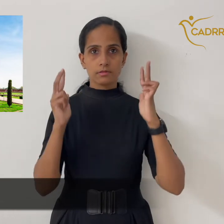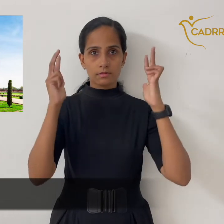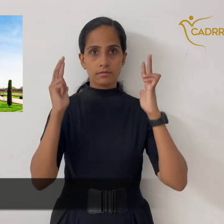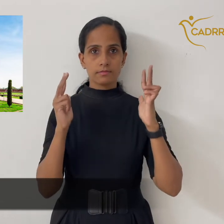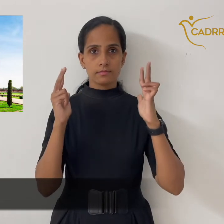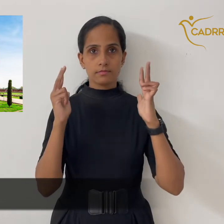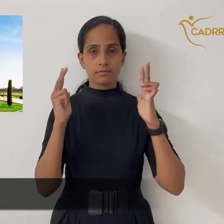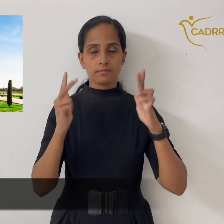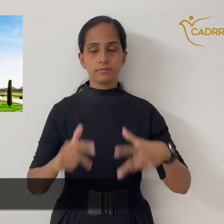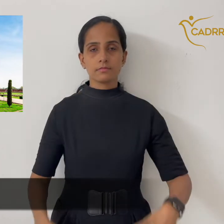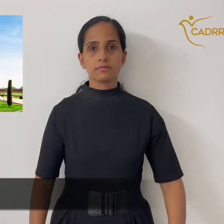Agra,